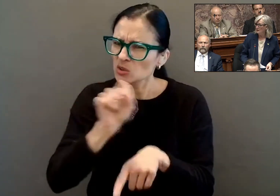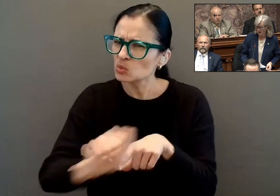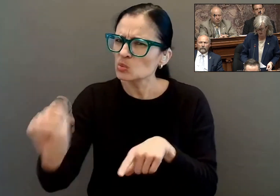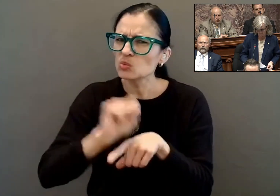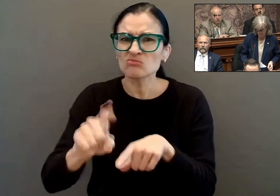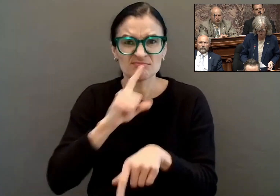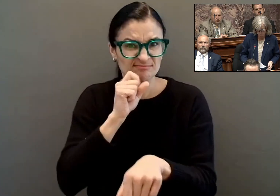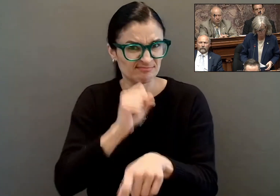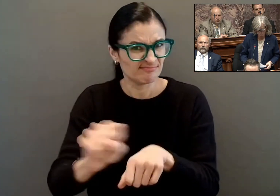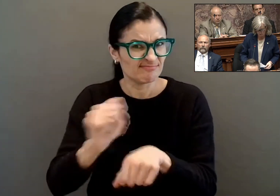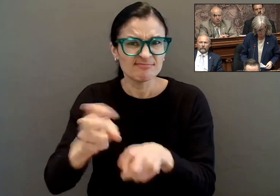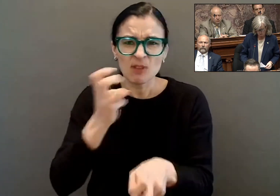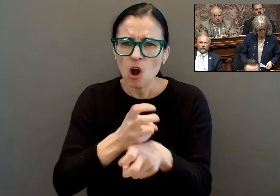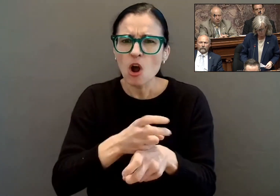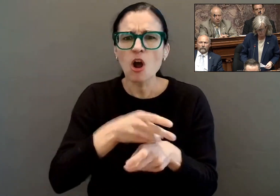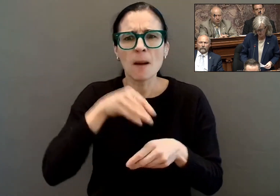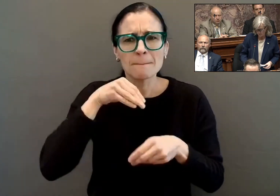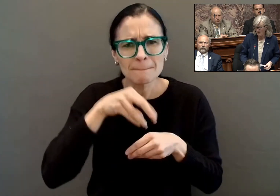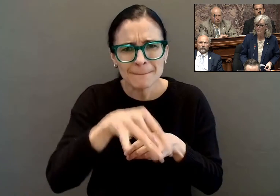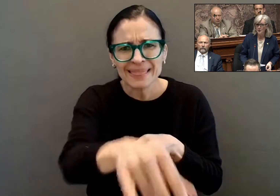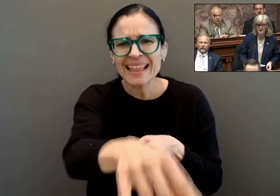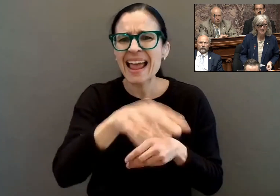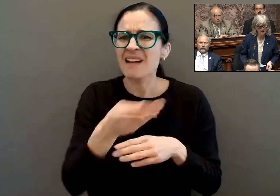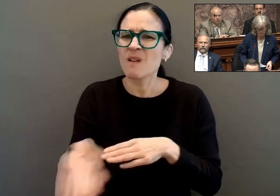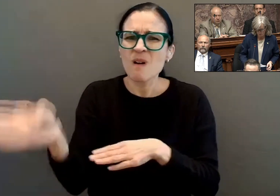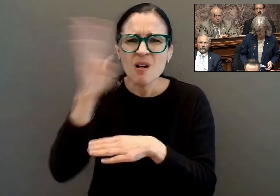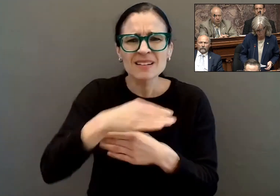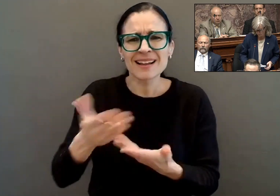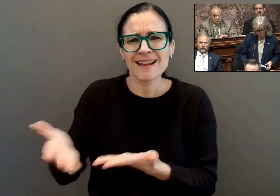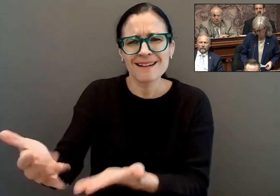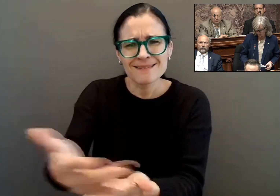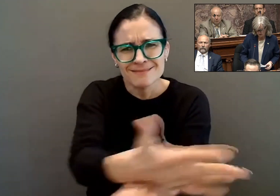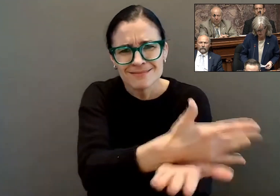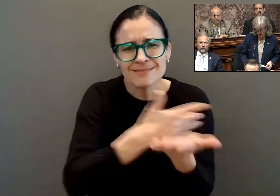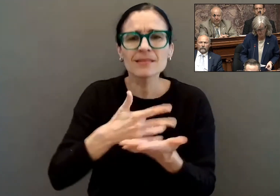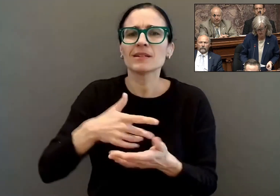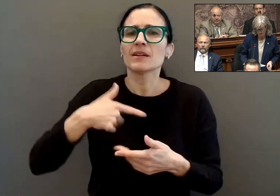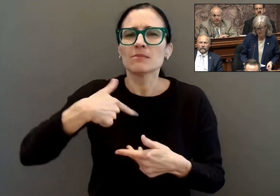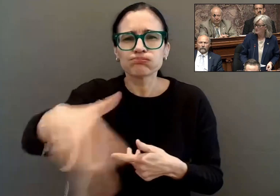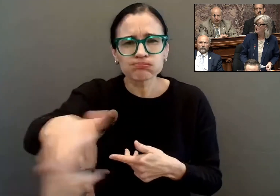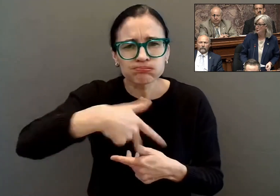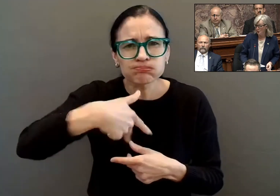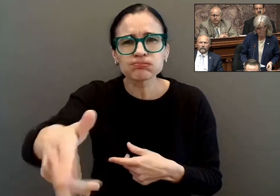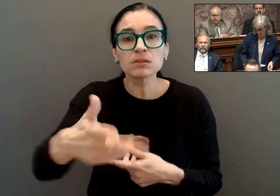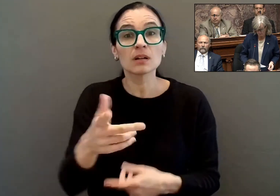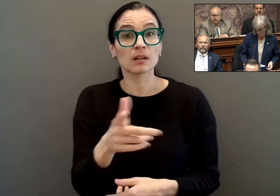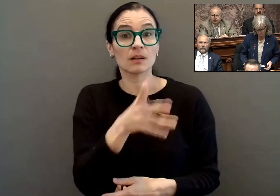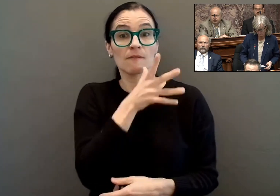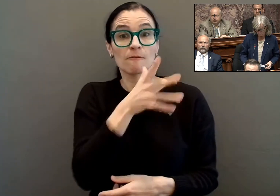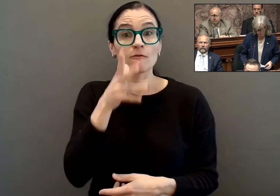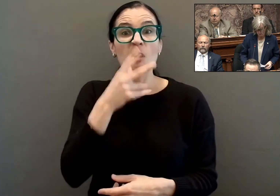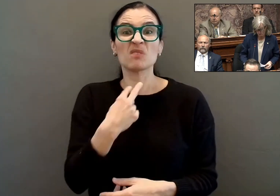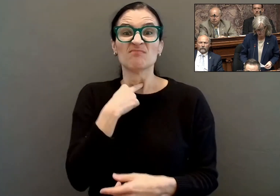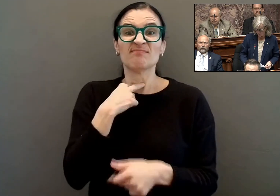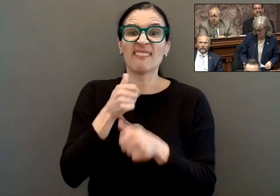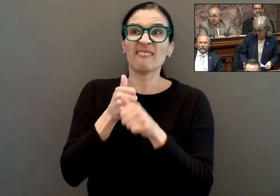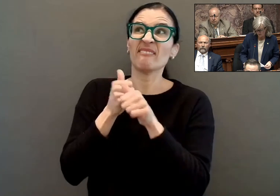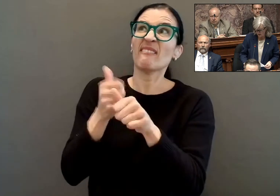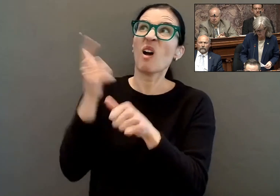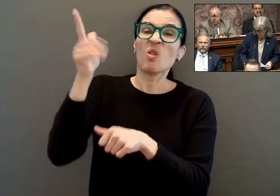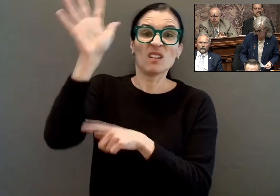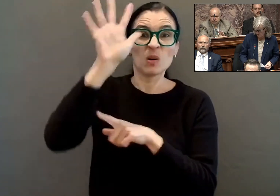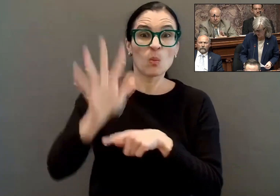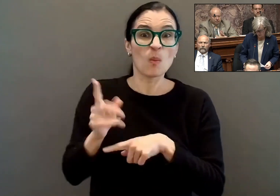watering, harvesting. Farmers are at the mercy of the weather. Nature answers to no man. The crops need